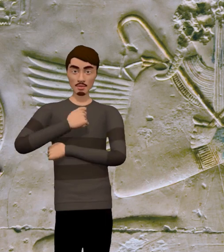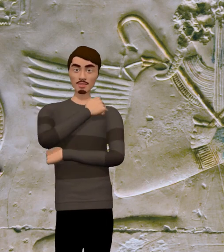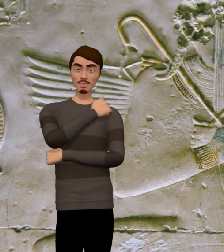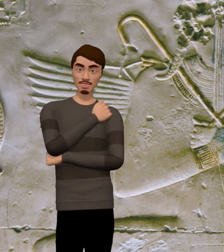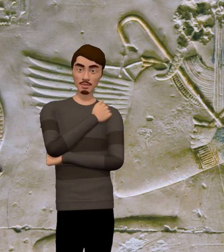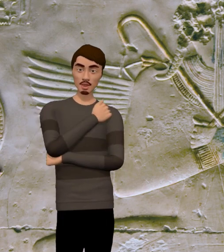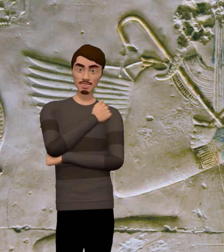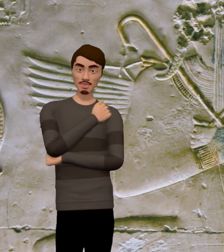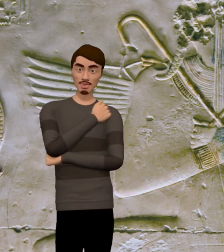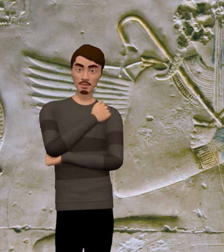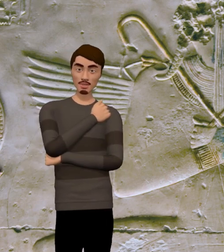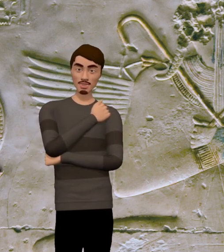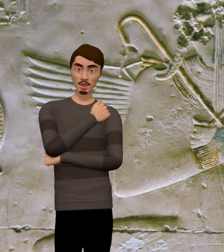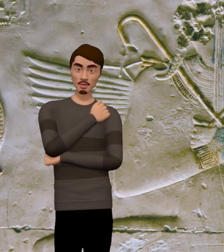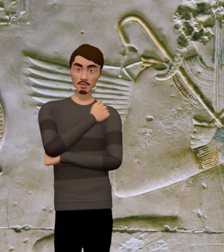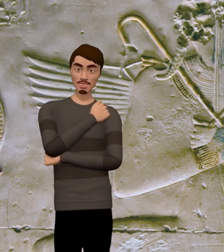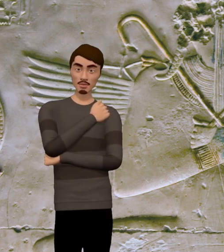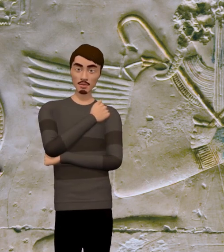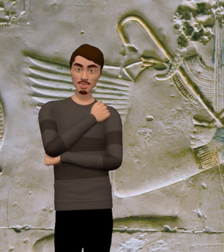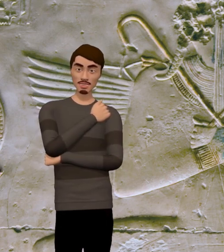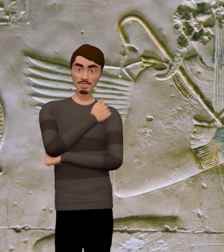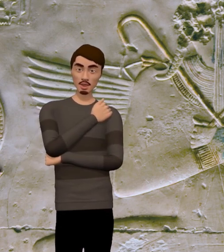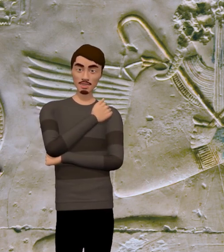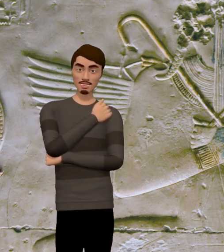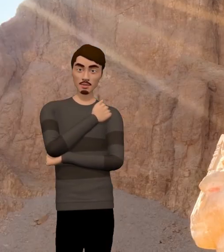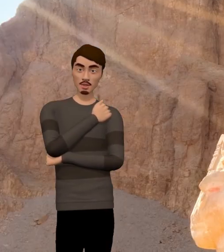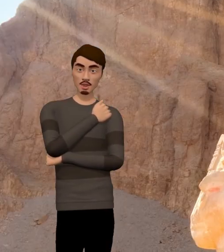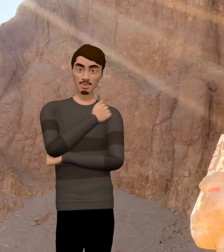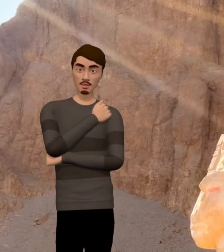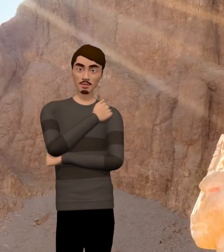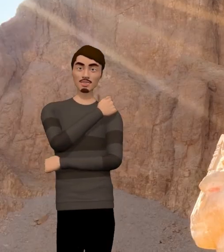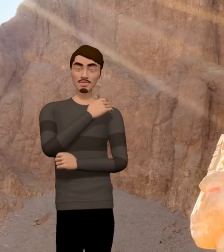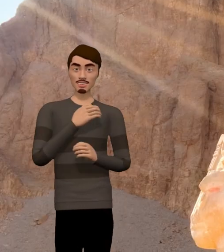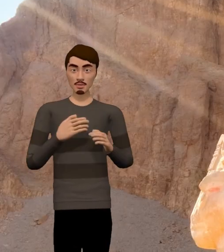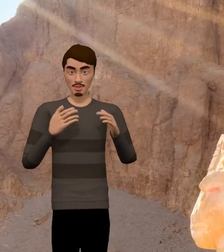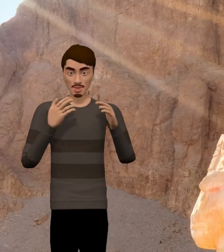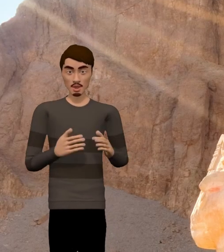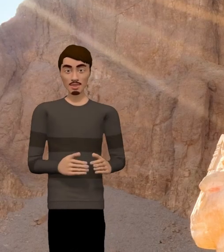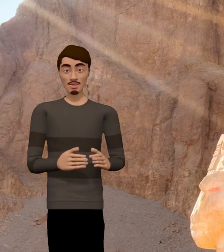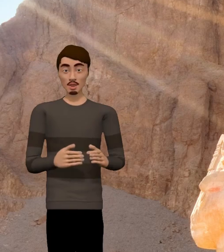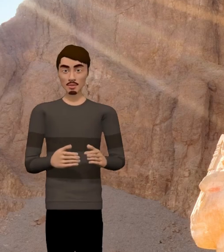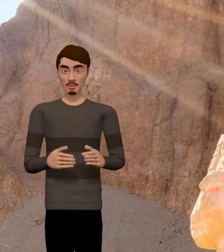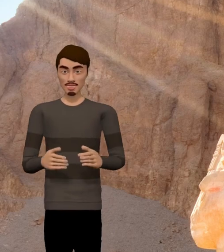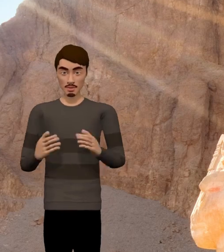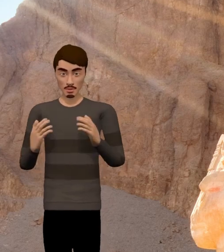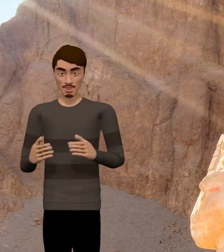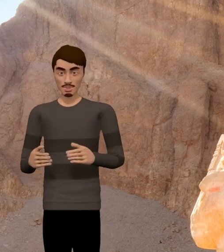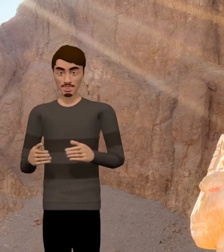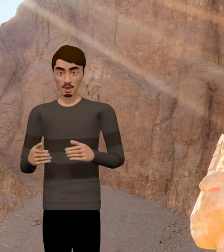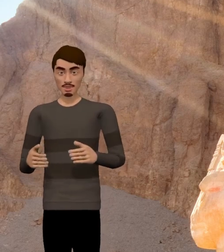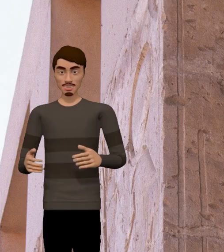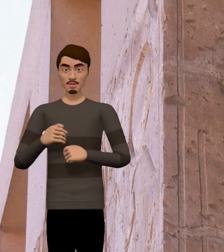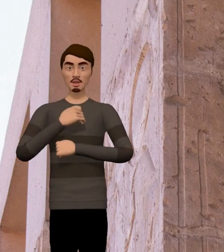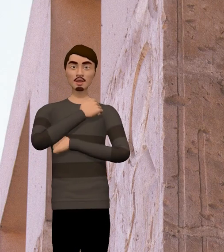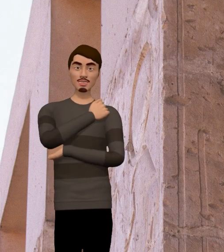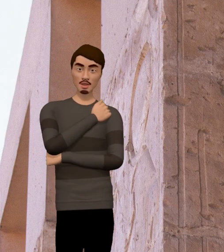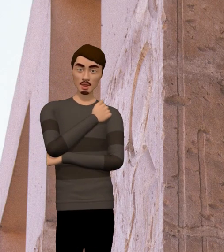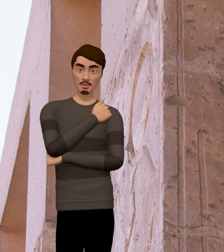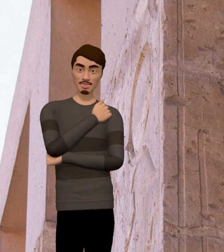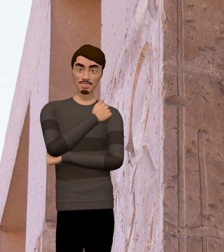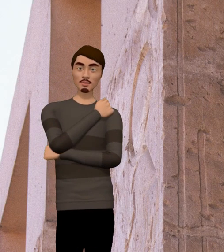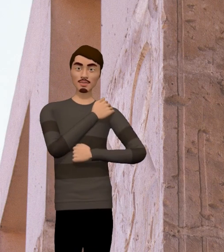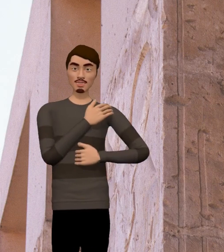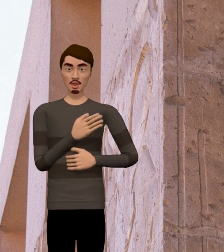to make the body of the deceased capable of living for eternity. And given how some mummies have come down to the present day,